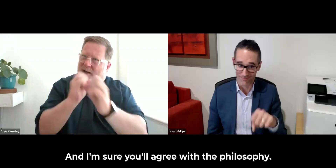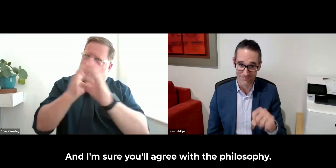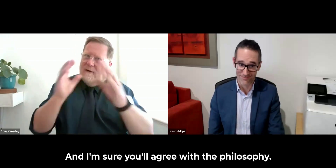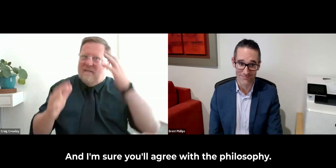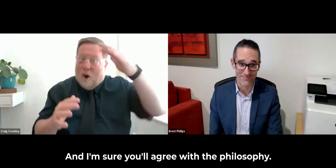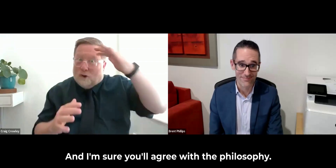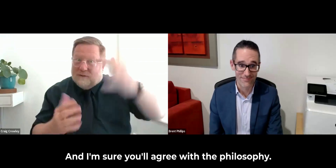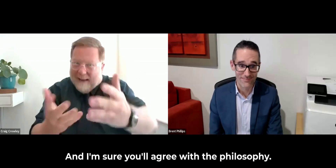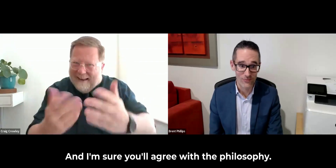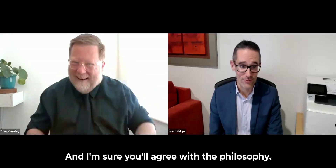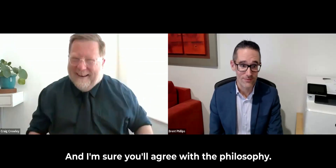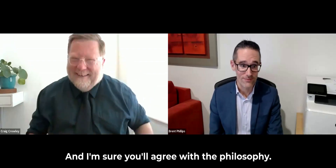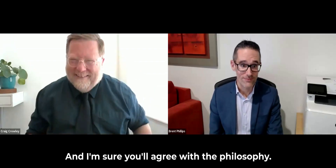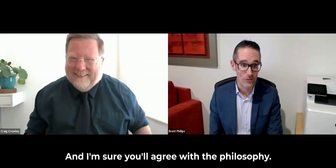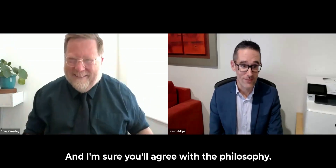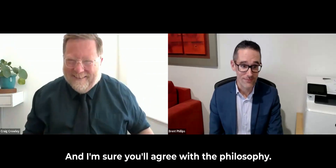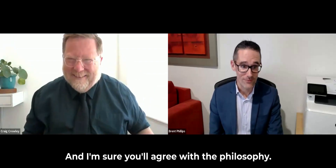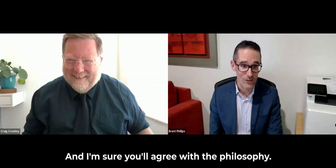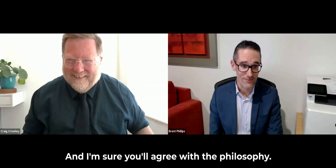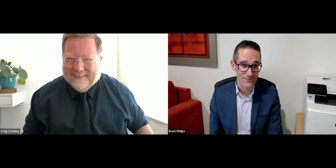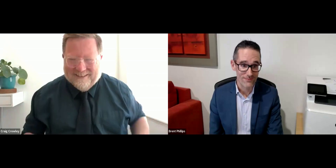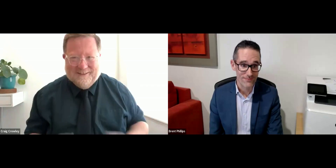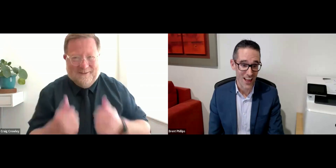you'll agree with the philosophy.